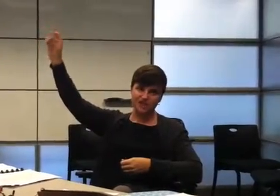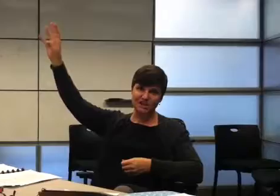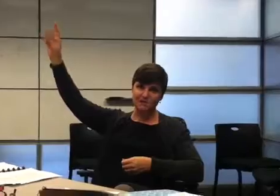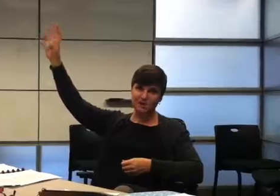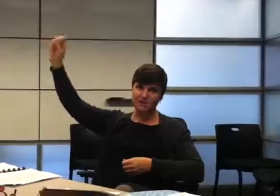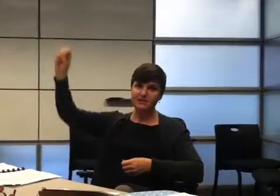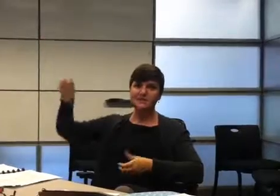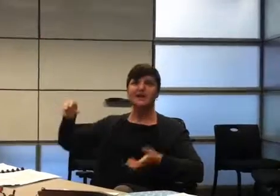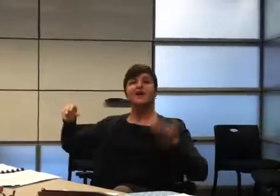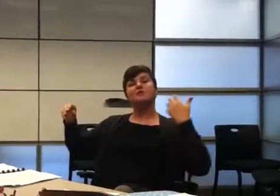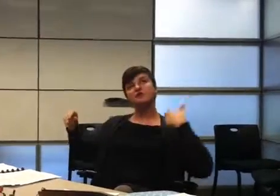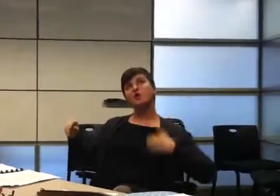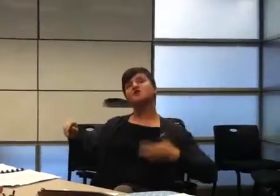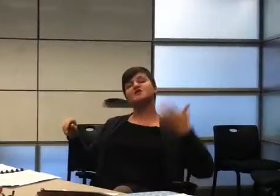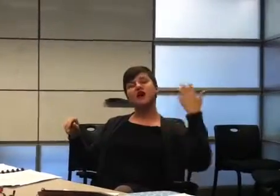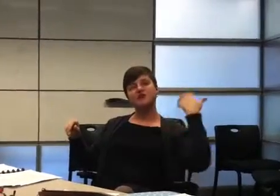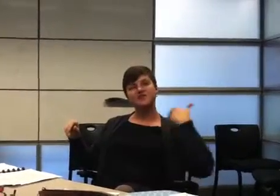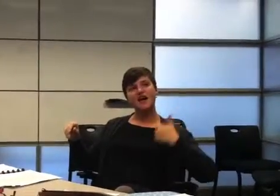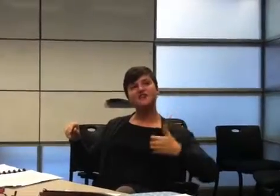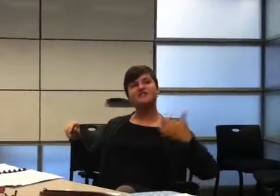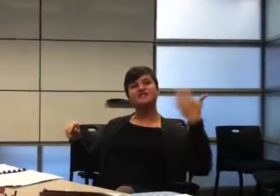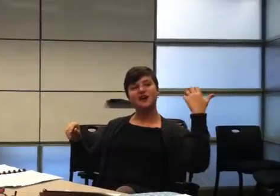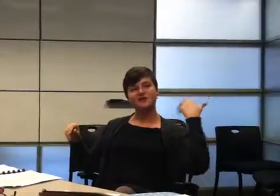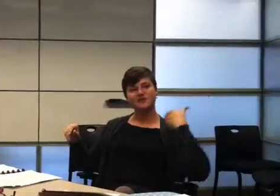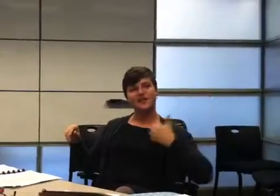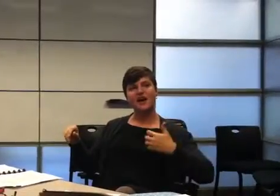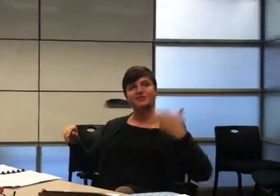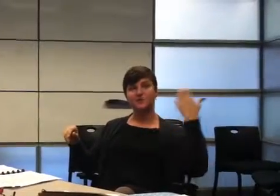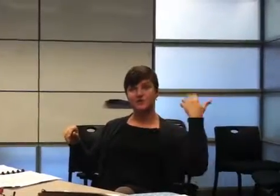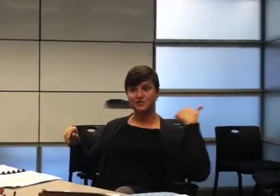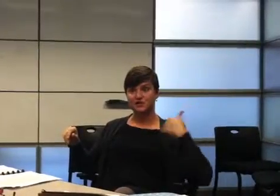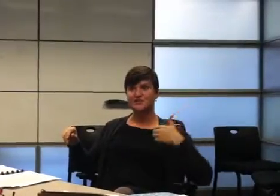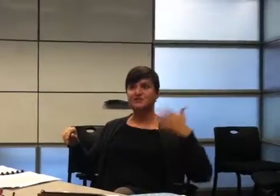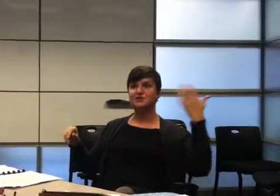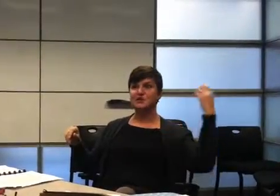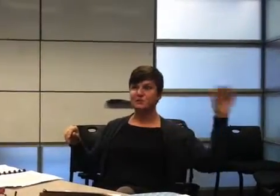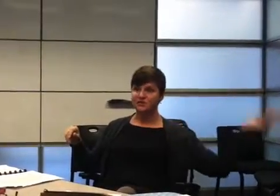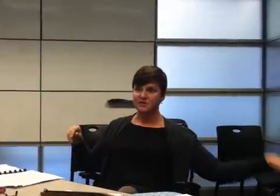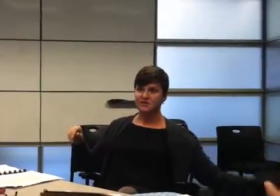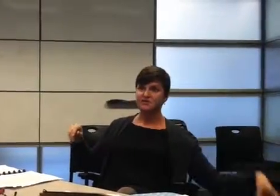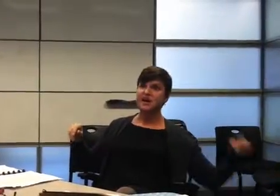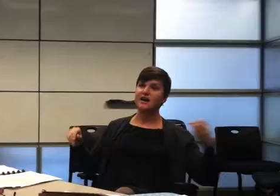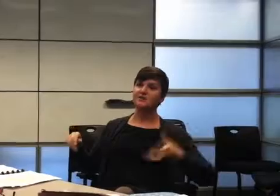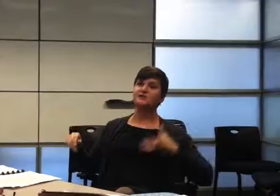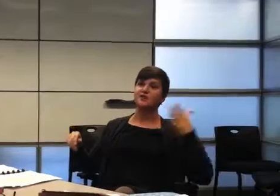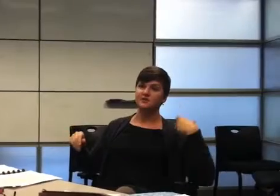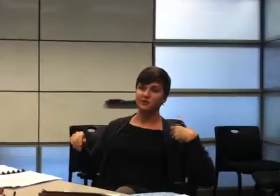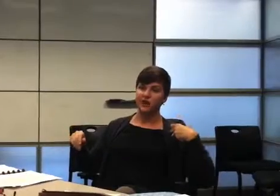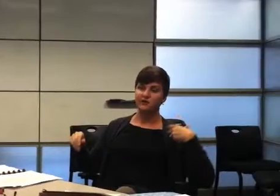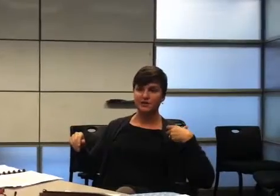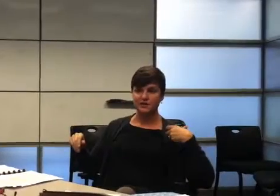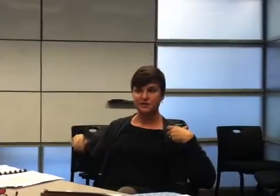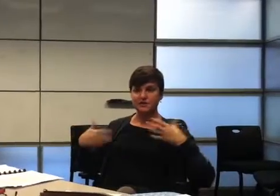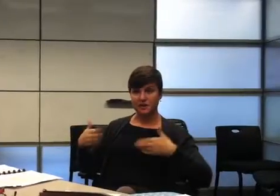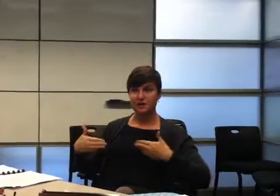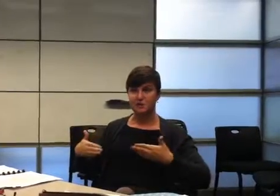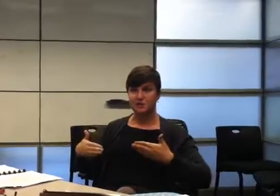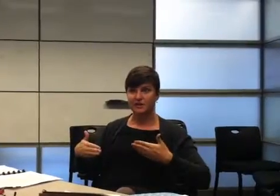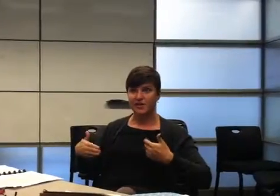shiny moments, but you also have to have the stuff that you're referring to, whether it's in your text or kind of your background stories like I'm doing